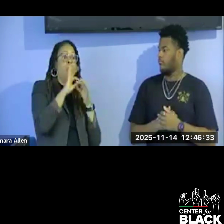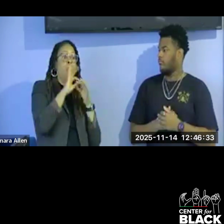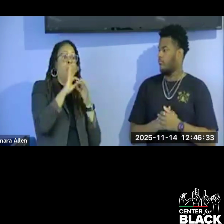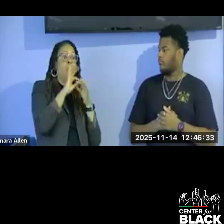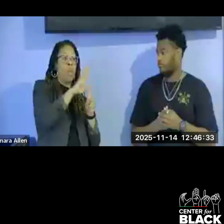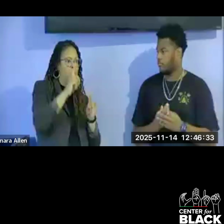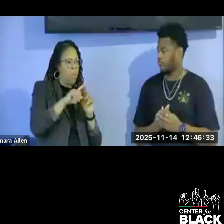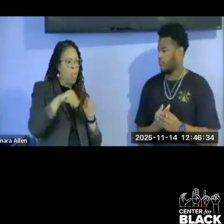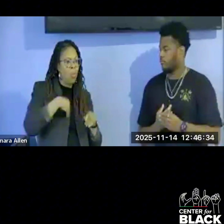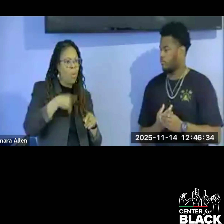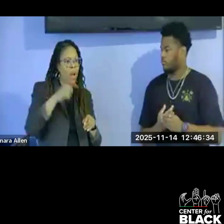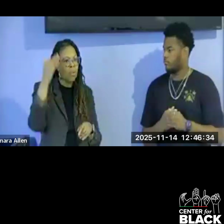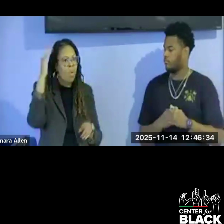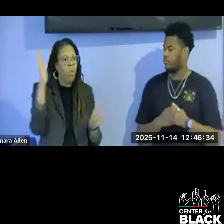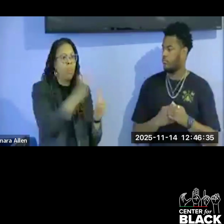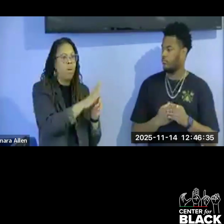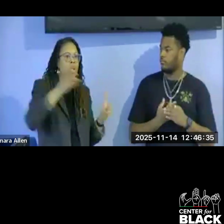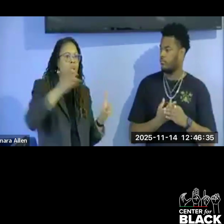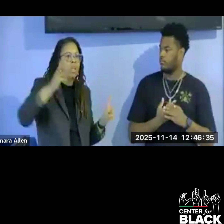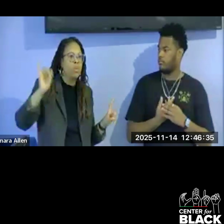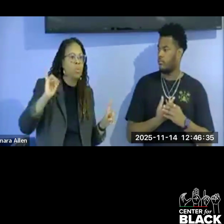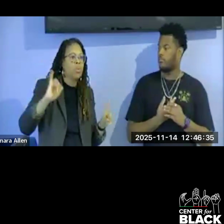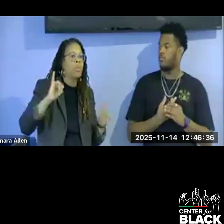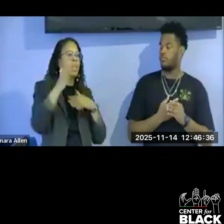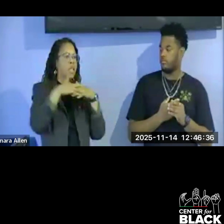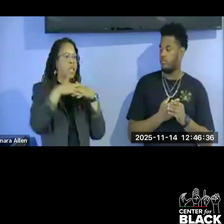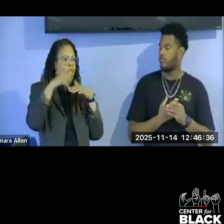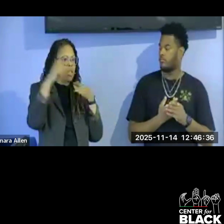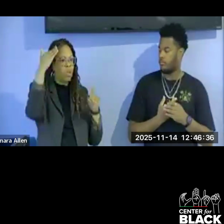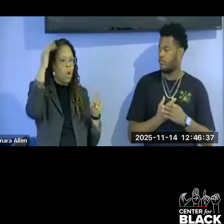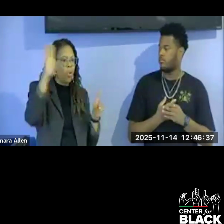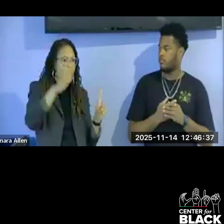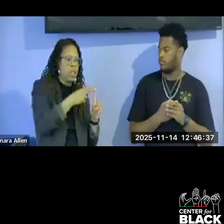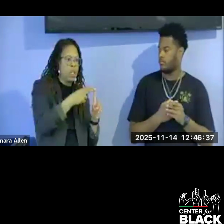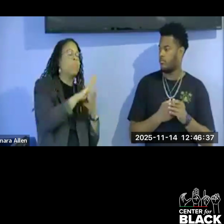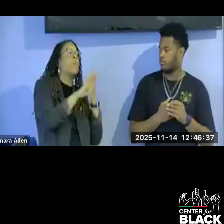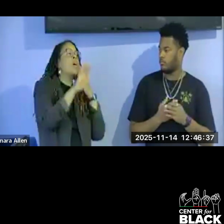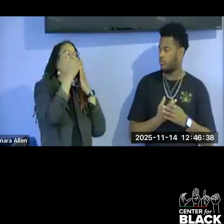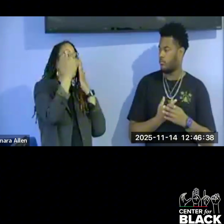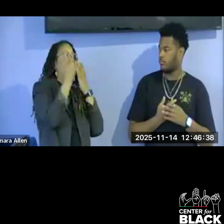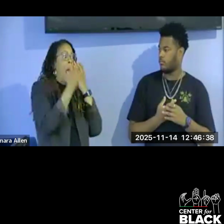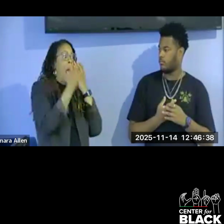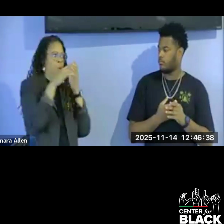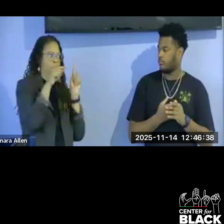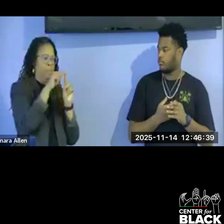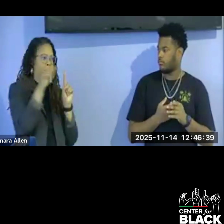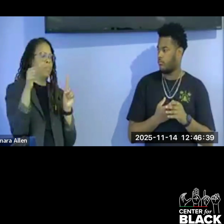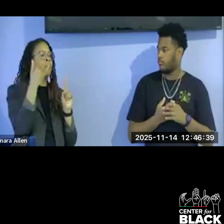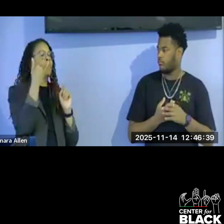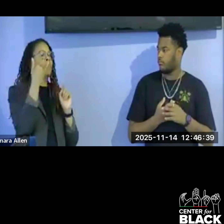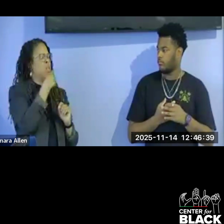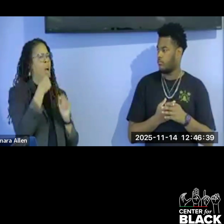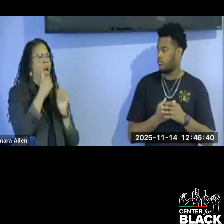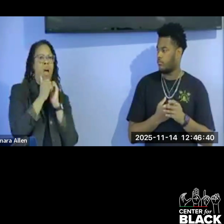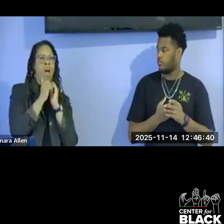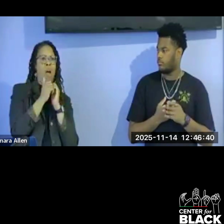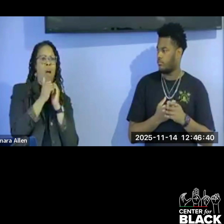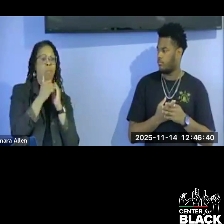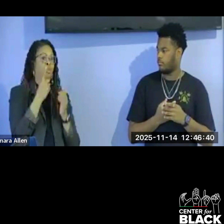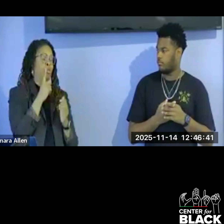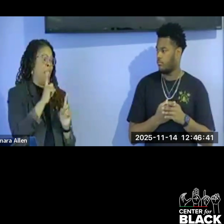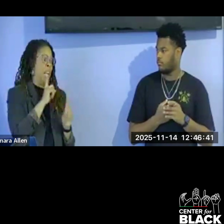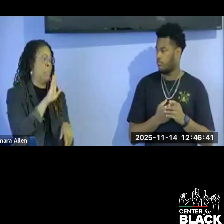can exist within other cultures as well. And I think it's important for white people to know about this experience and this